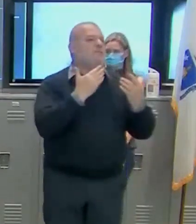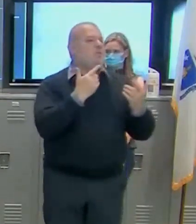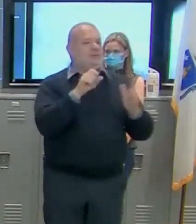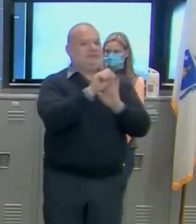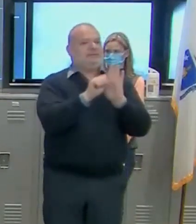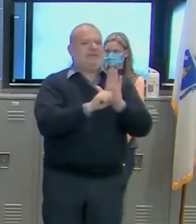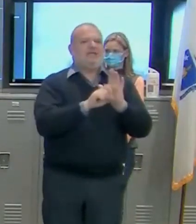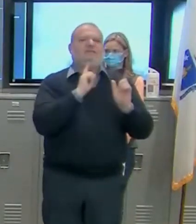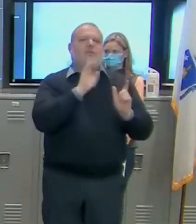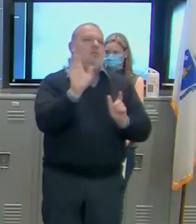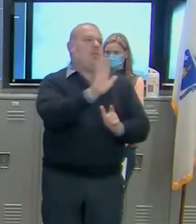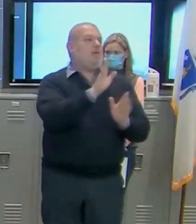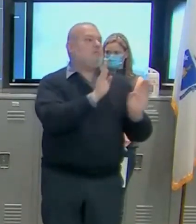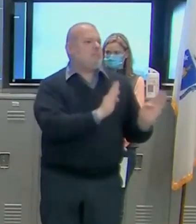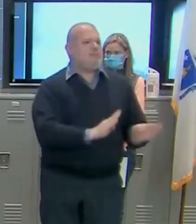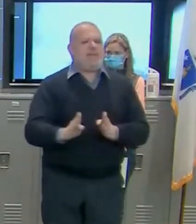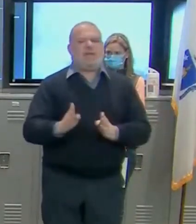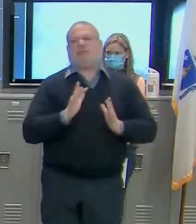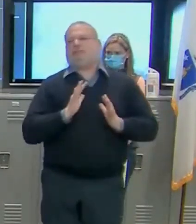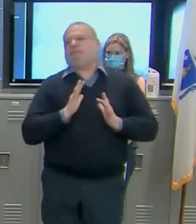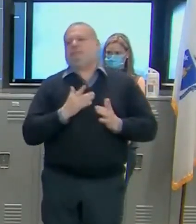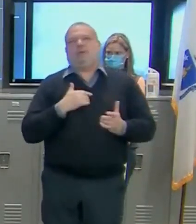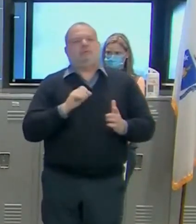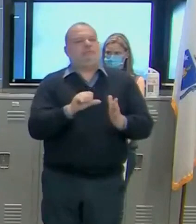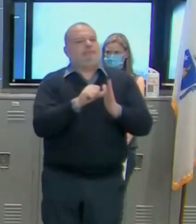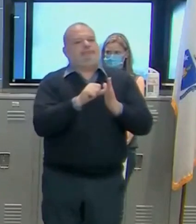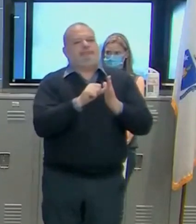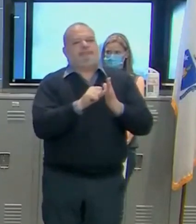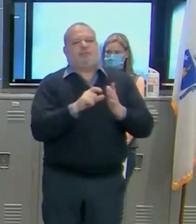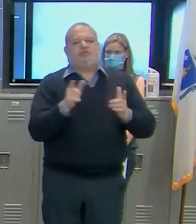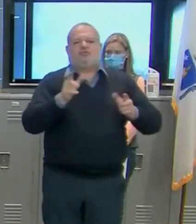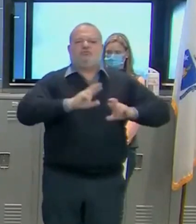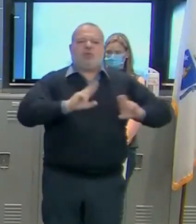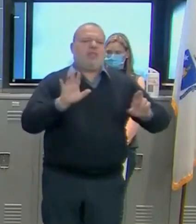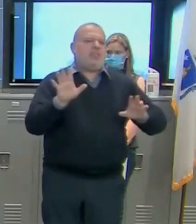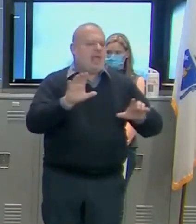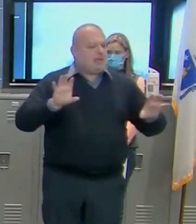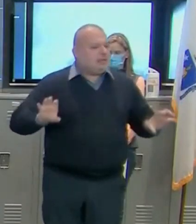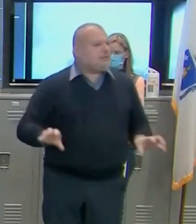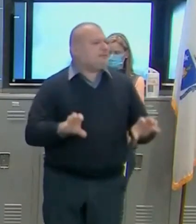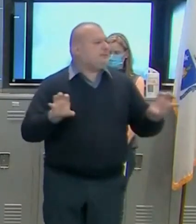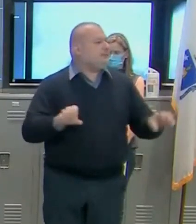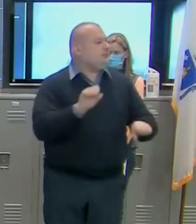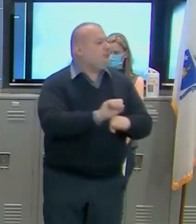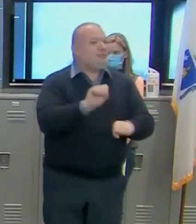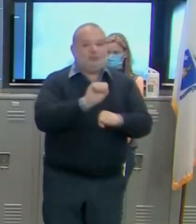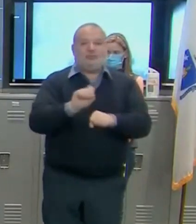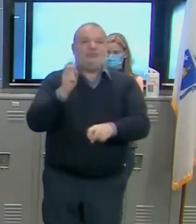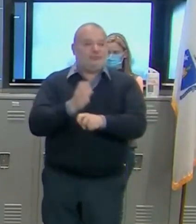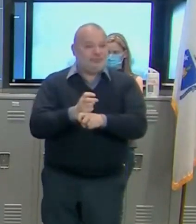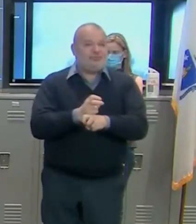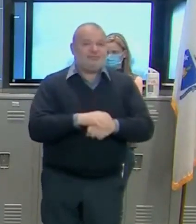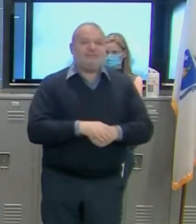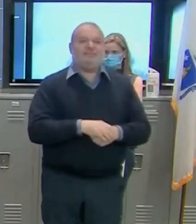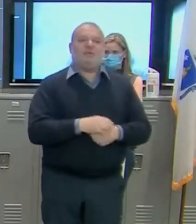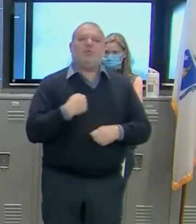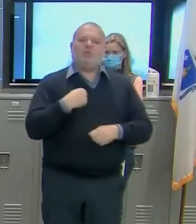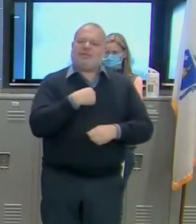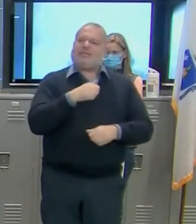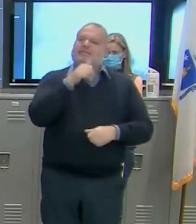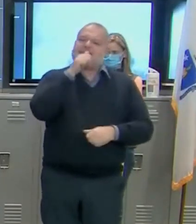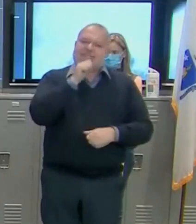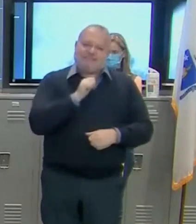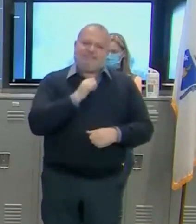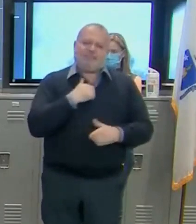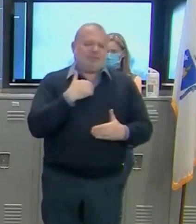they are prepared, ready, and doing what they need to do for everyone. And we will get through this weekend and work